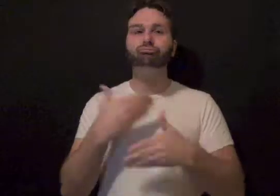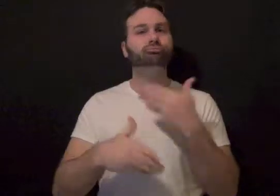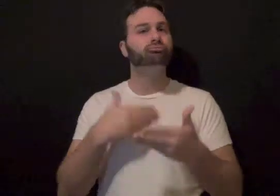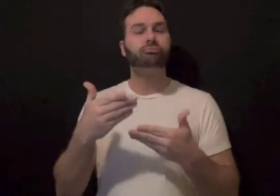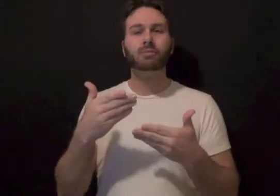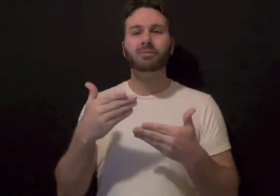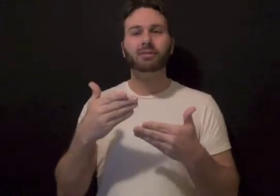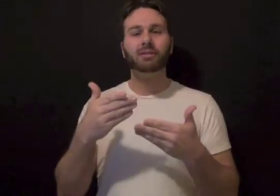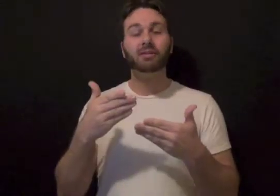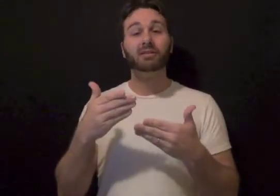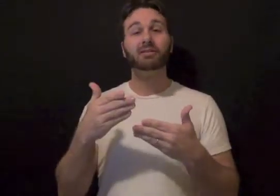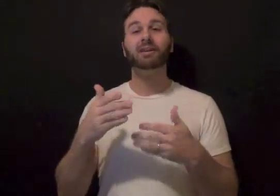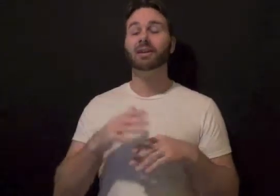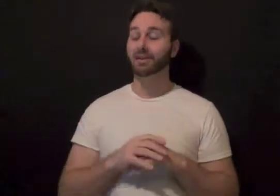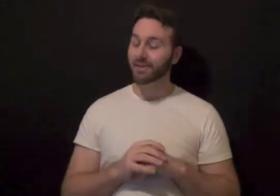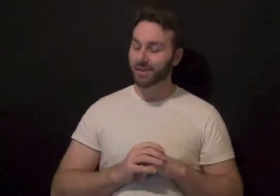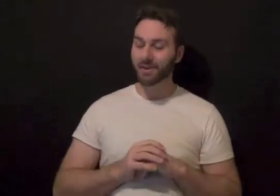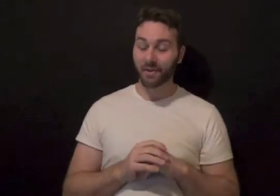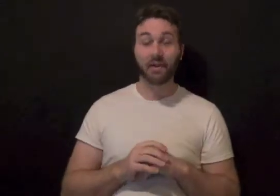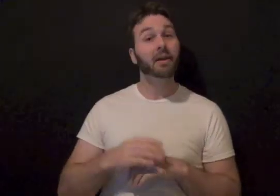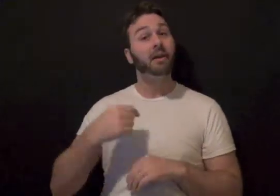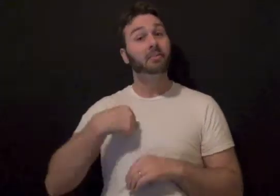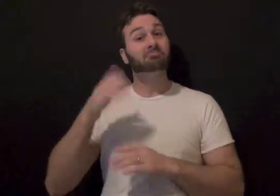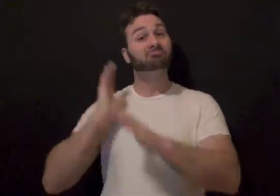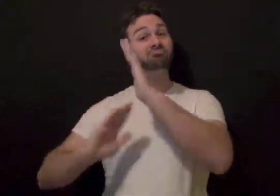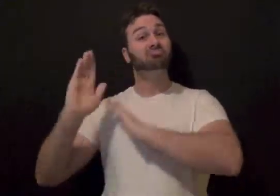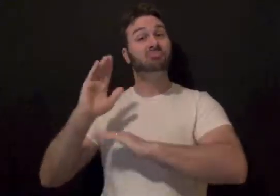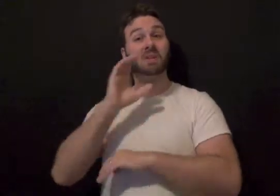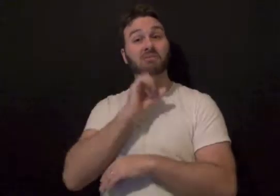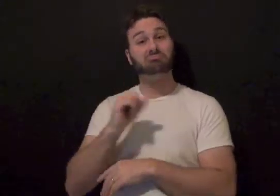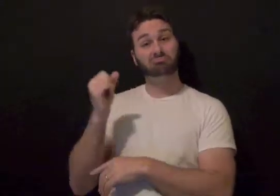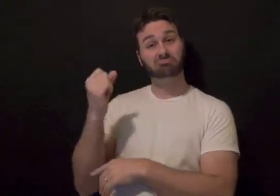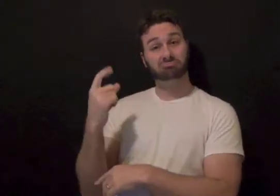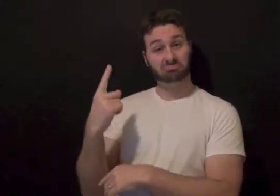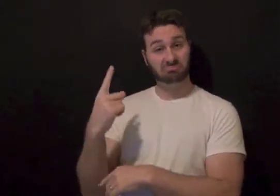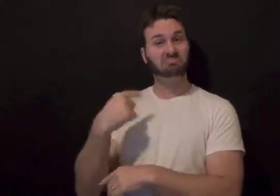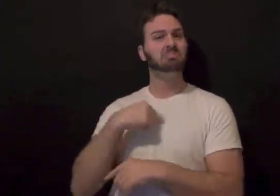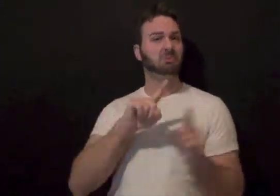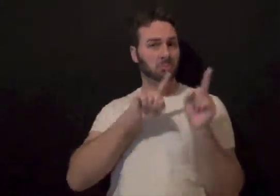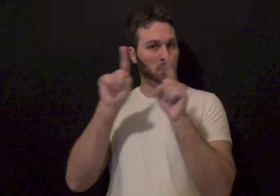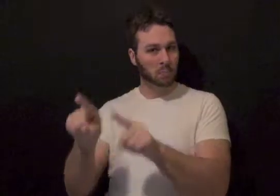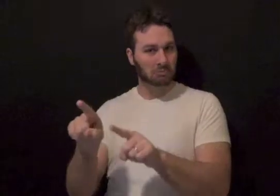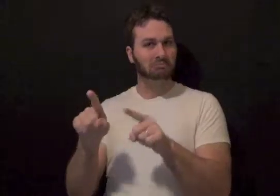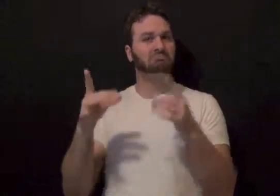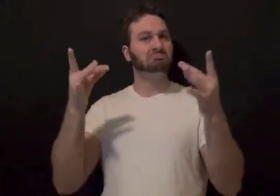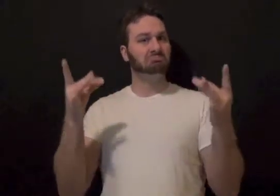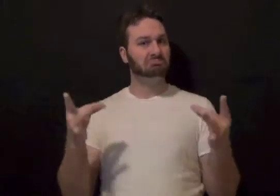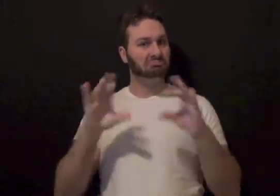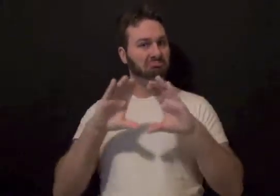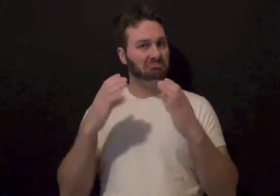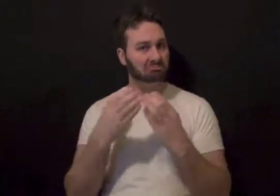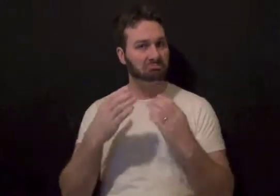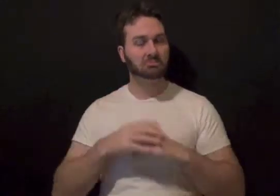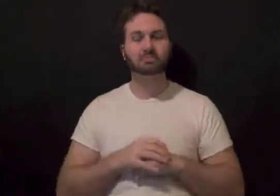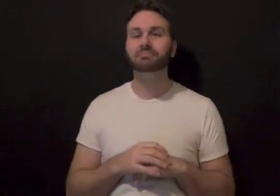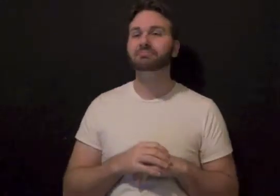first meditation class. And trust me, it had all the stereotypes that you can imagine, sitting cross-legged on the floor,